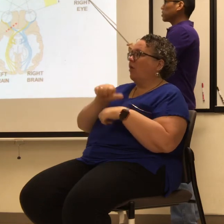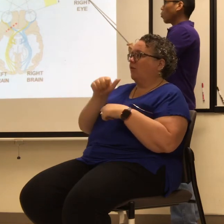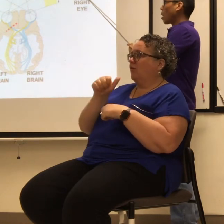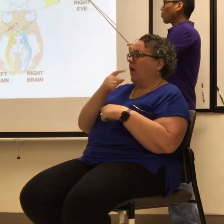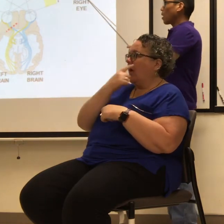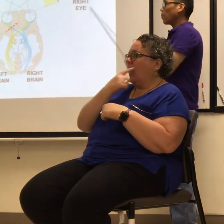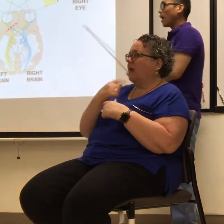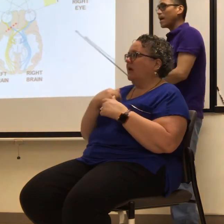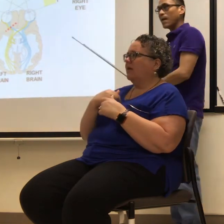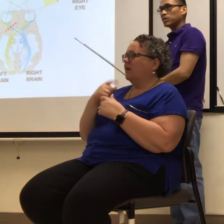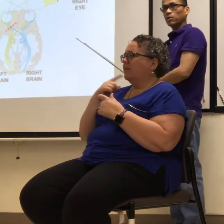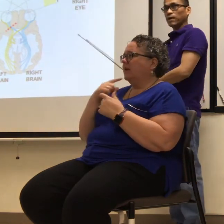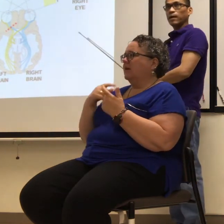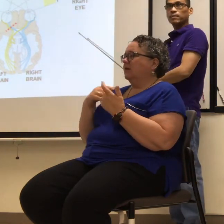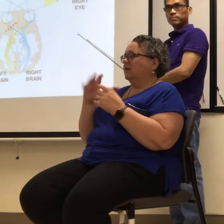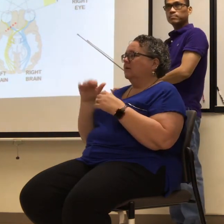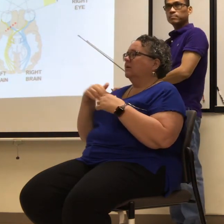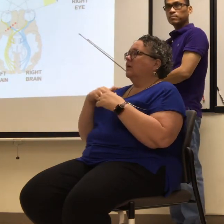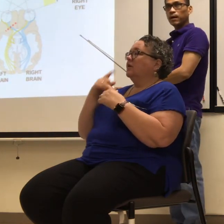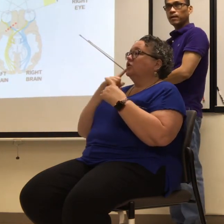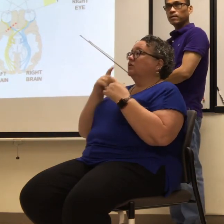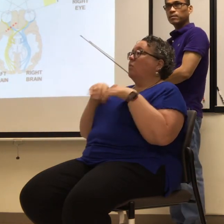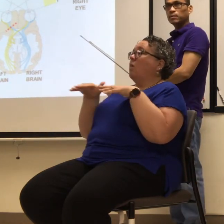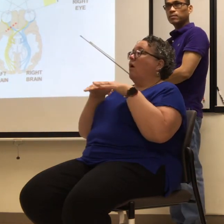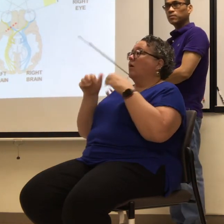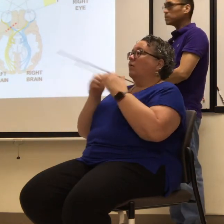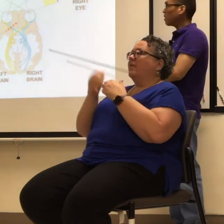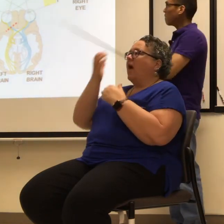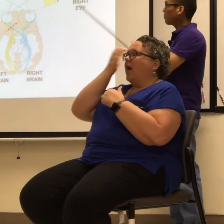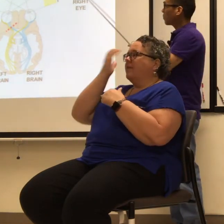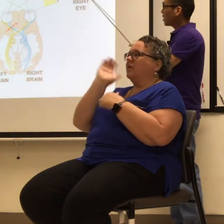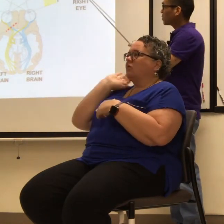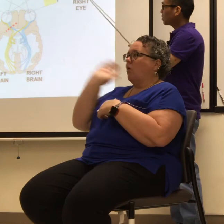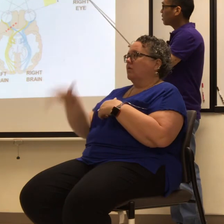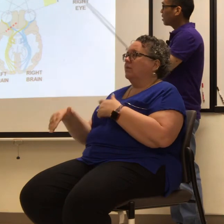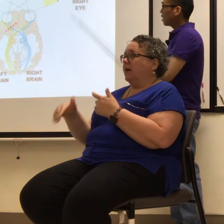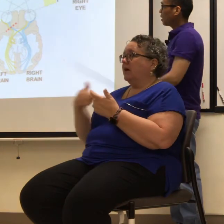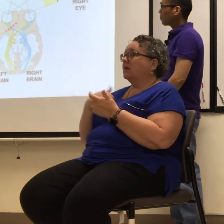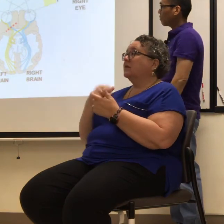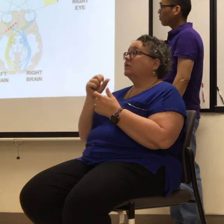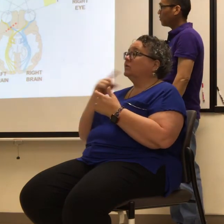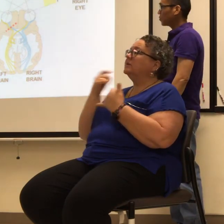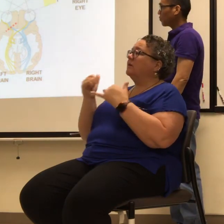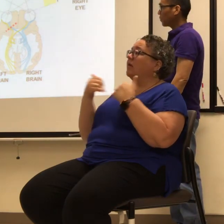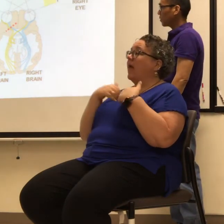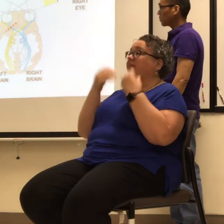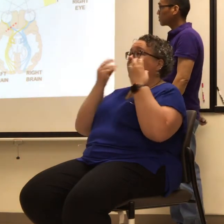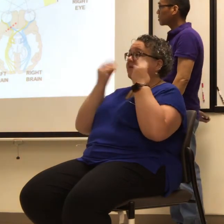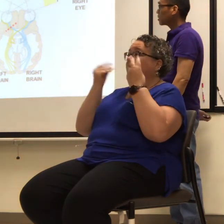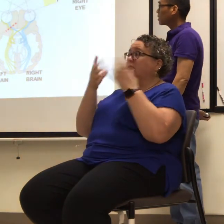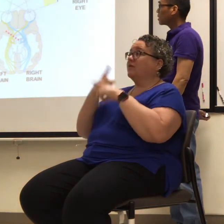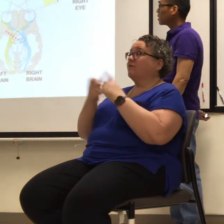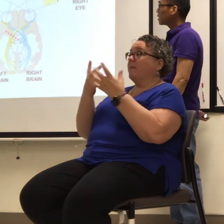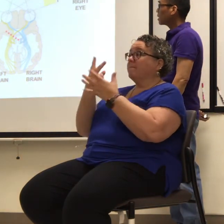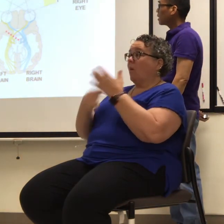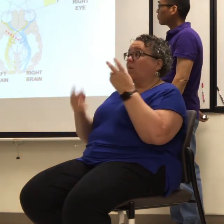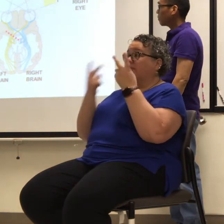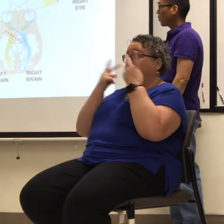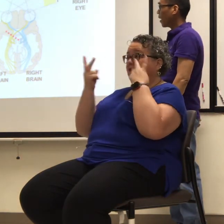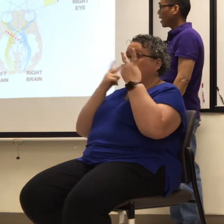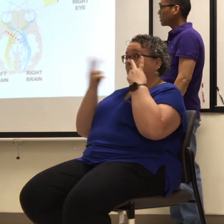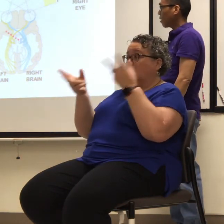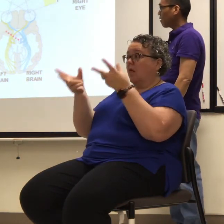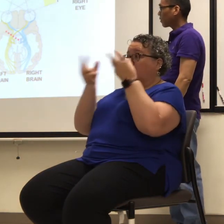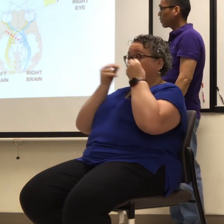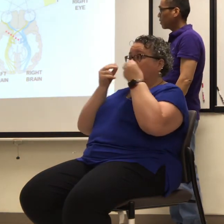that's like, just walk around with the eye patch all day, okay? You still have information from both visual fields from